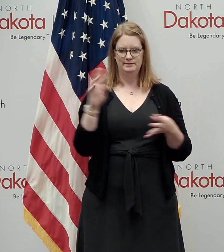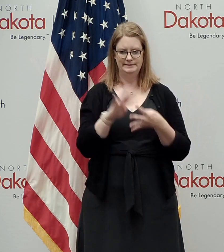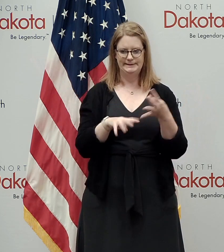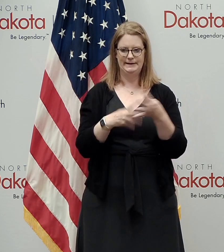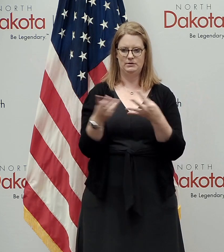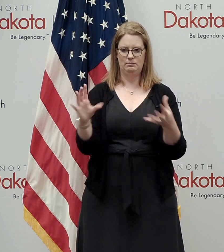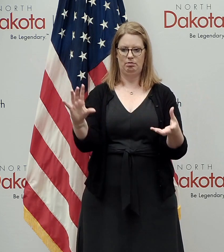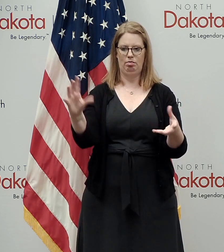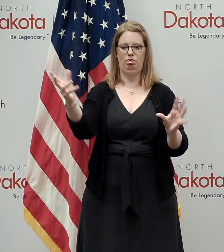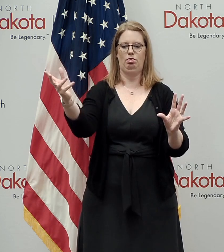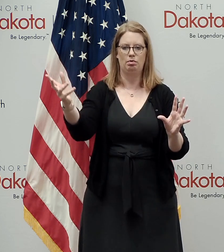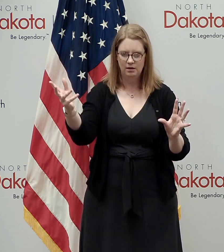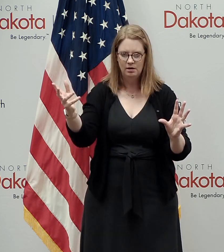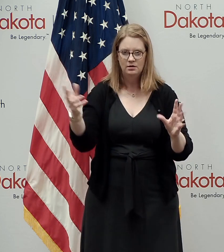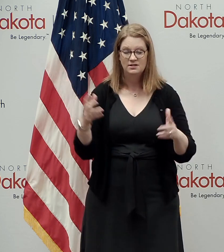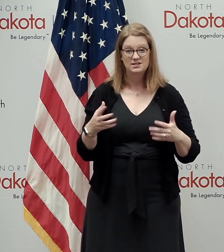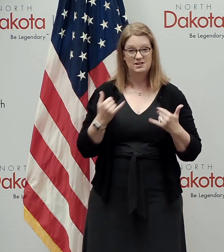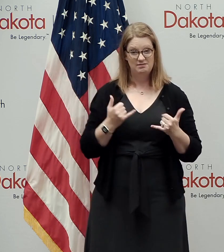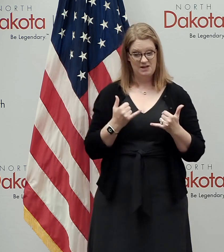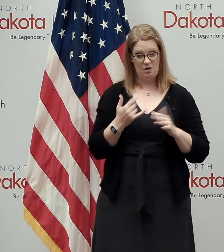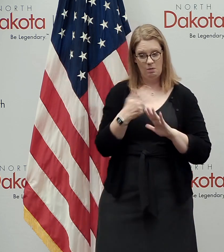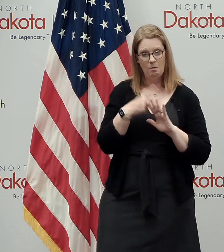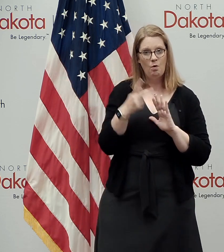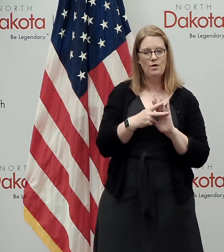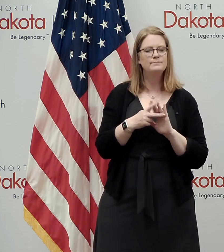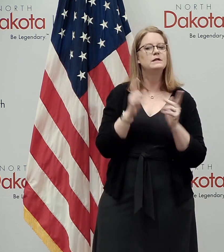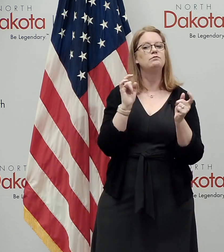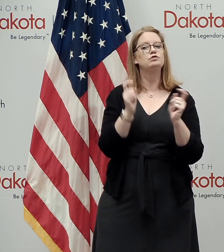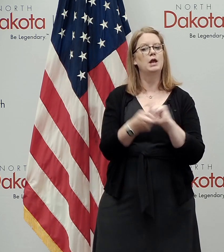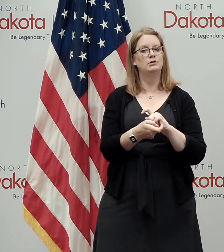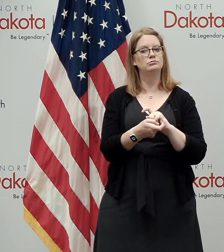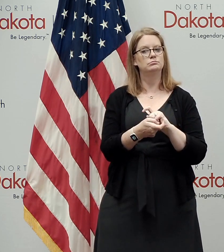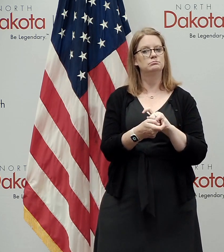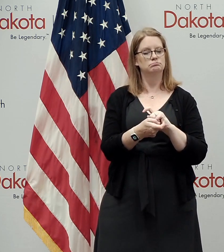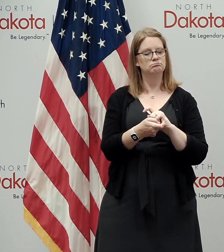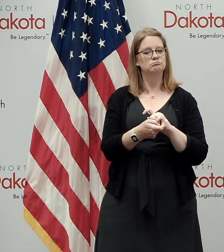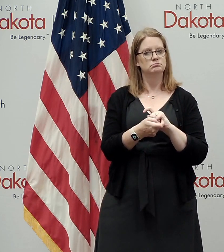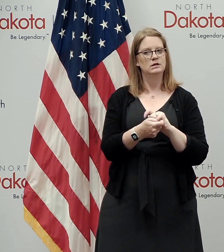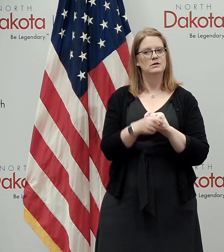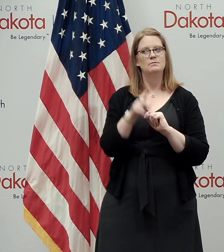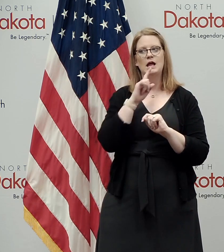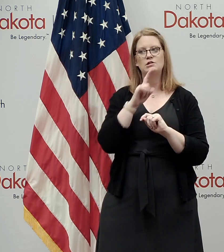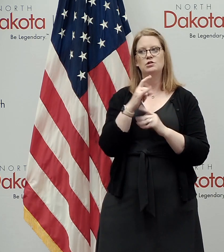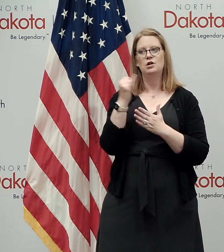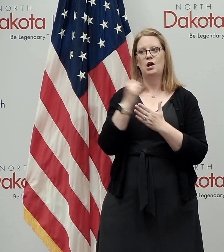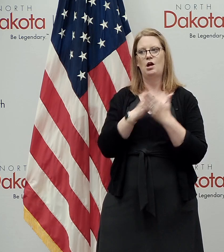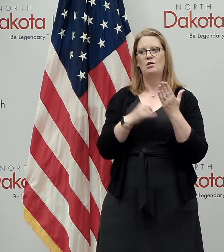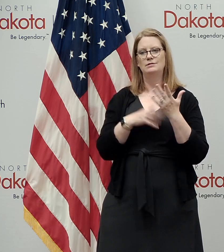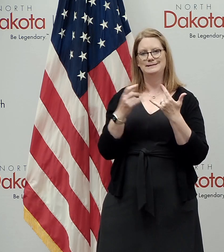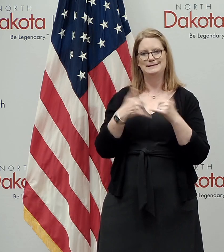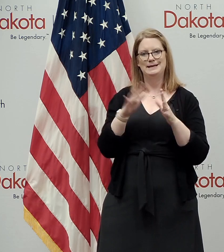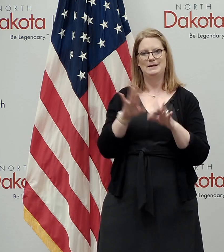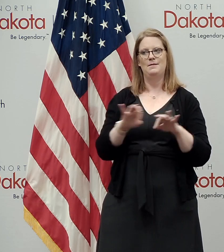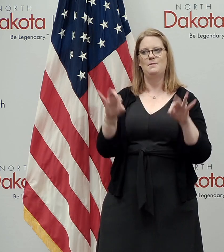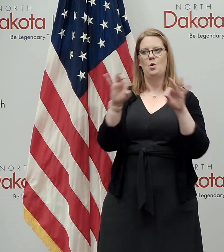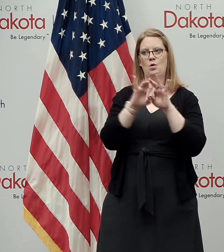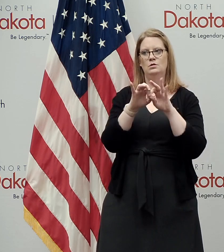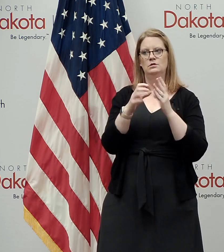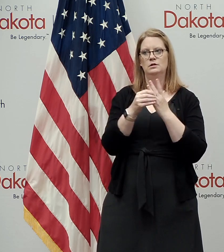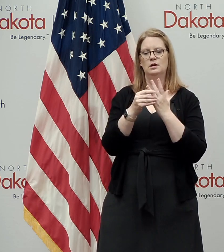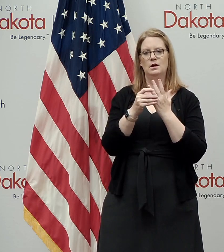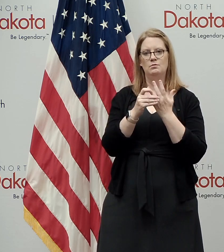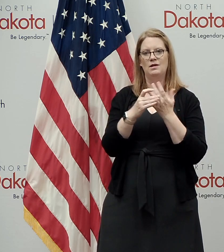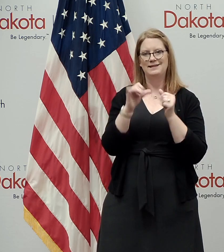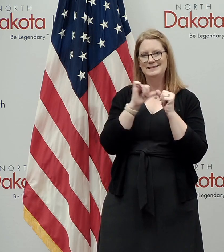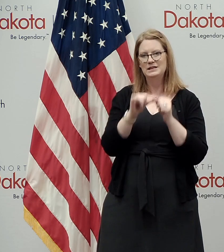pandemic, and they've altered a number of the current programs they were doing to ensure that art remains central while maintaining social